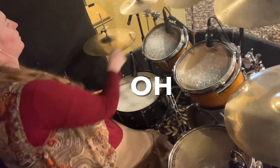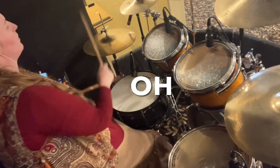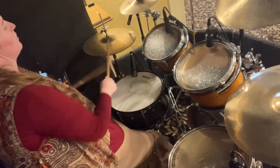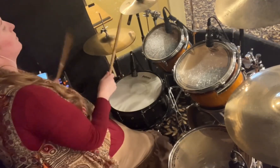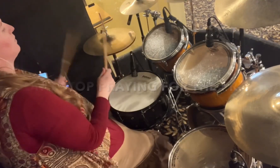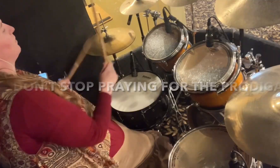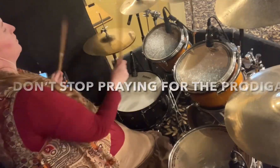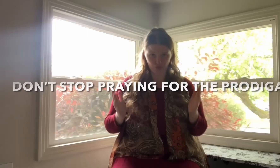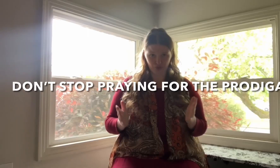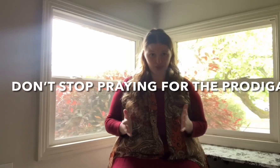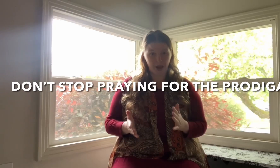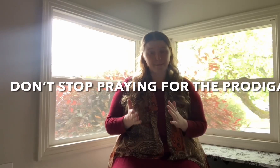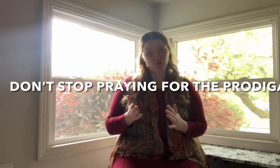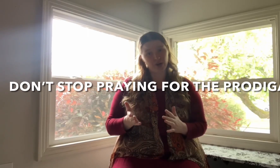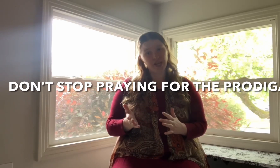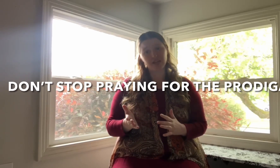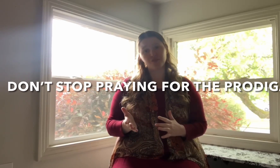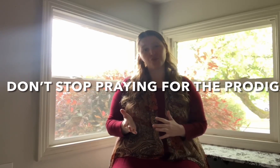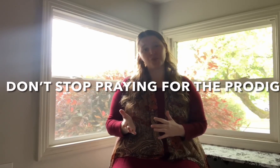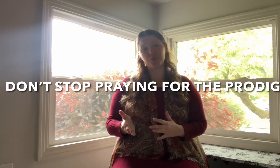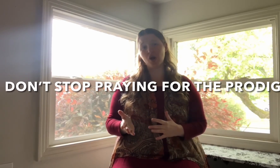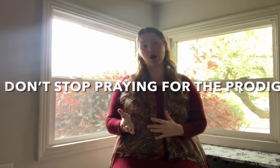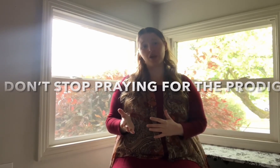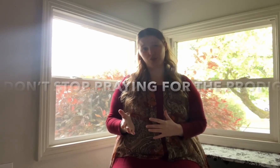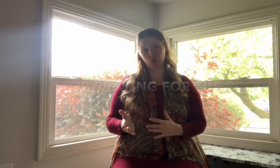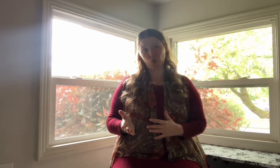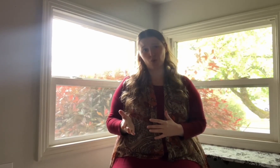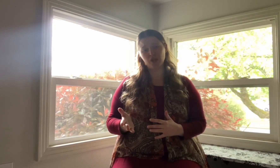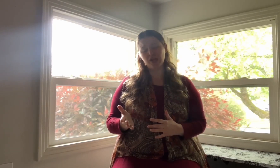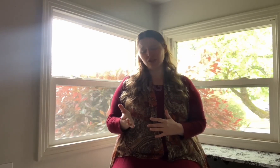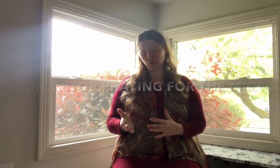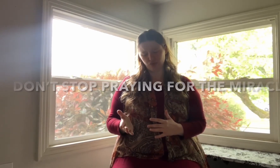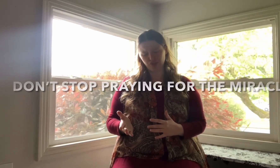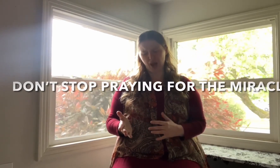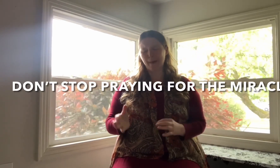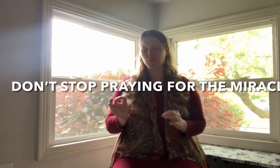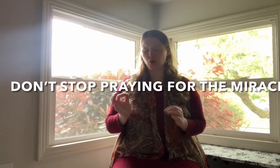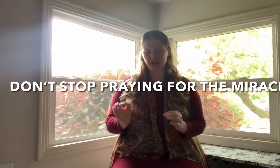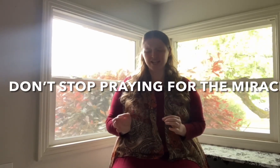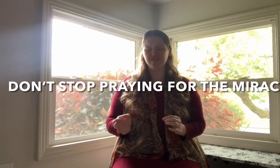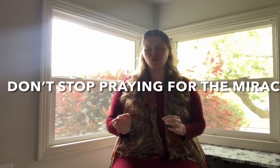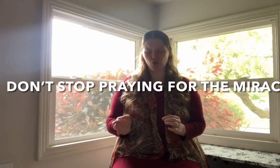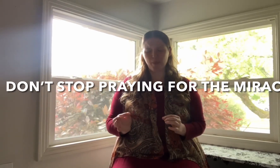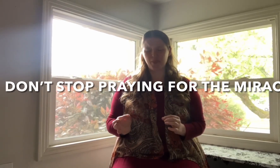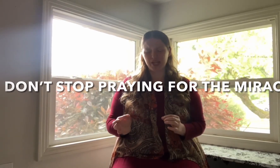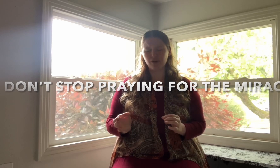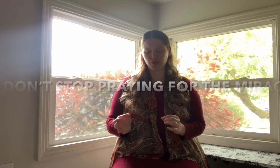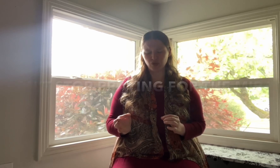Oh, don't stop praying for the prodigal. Don't stop praying for the